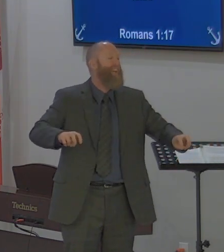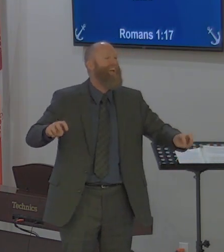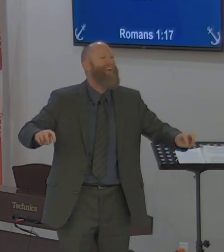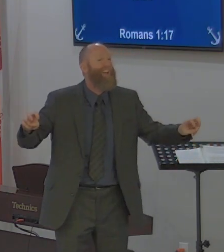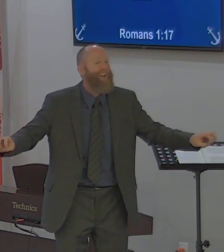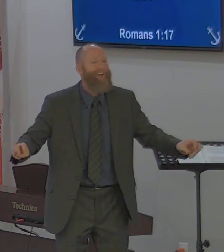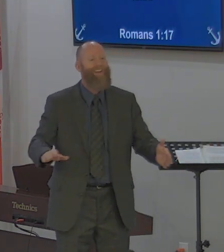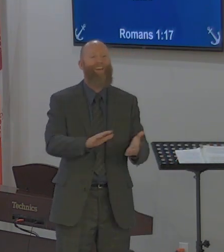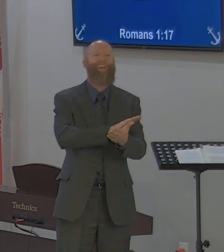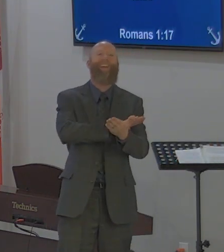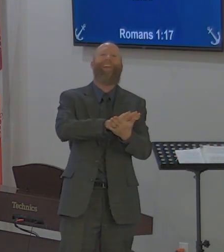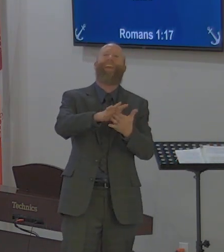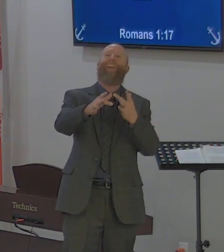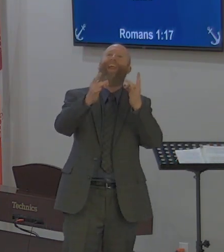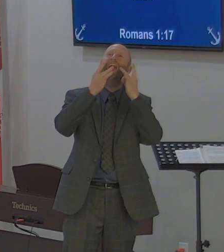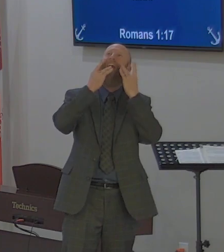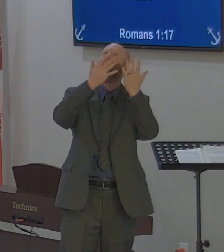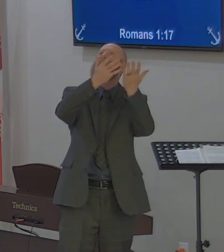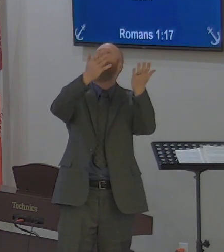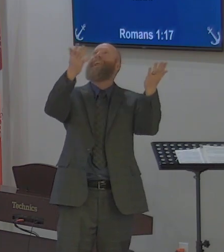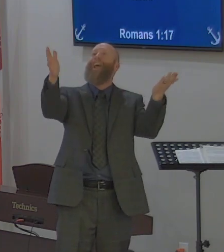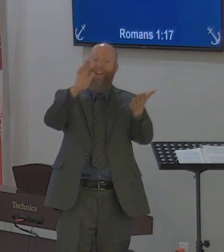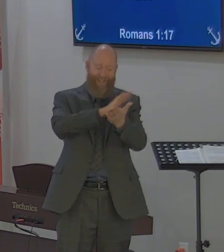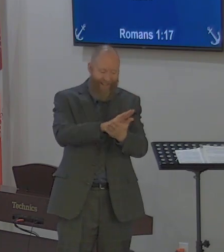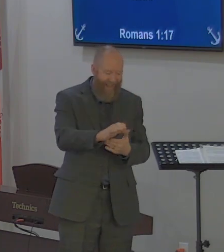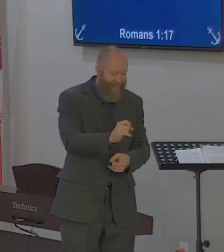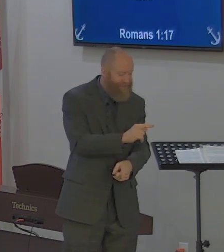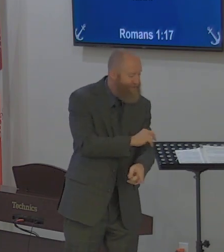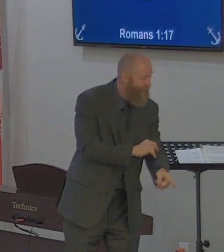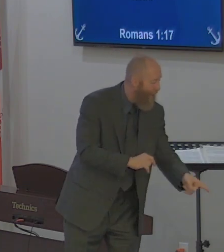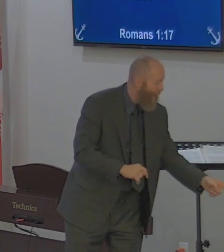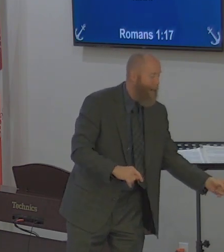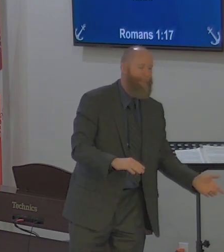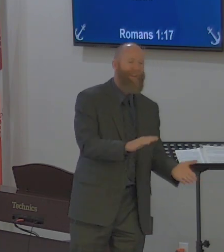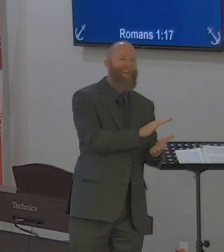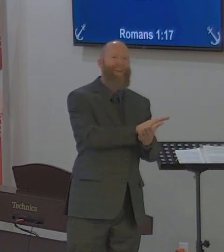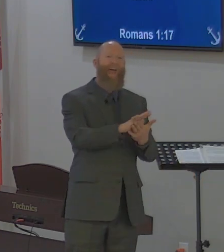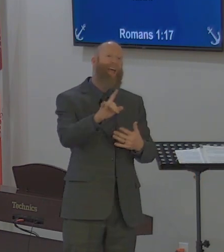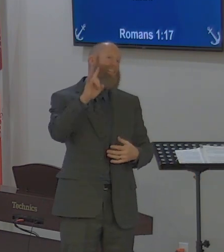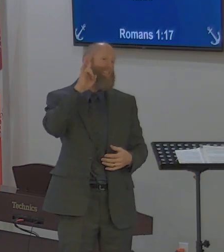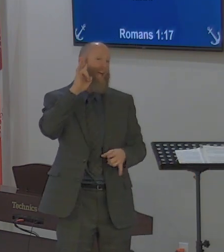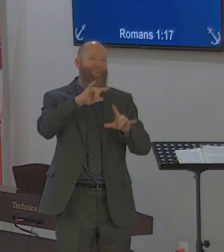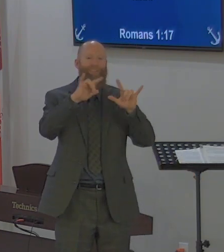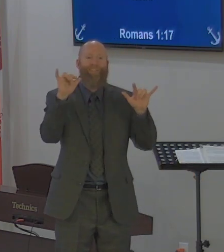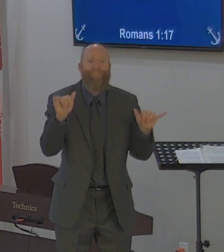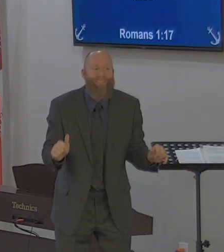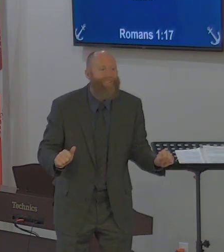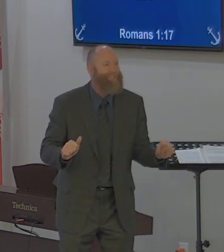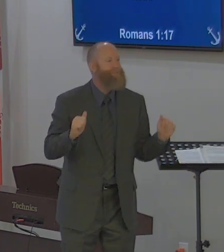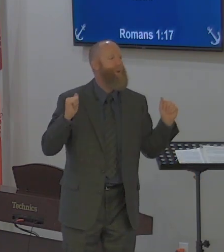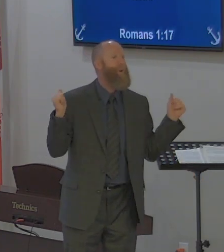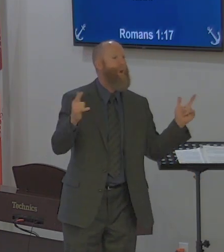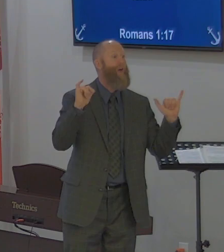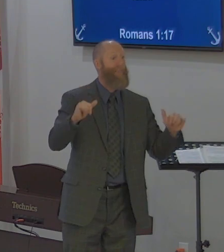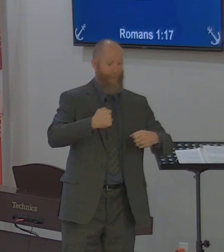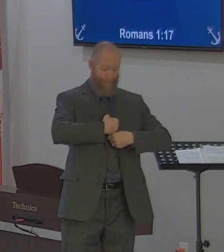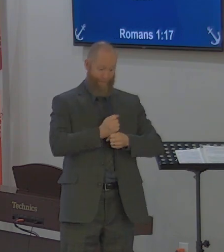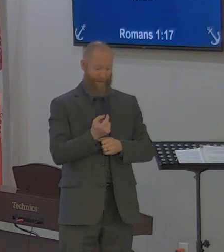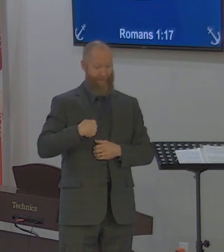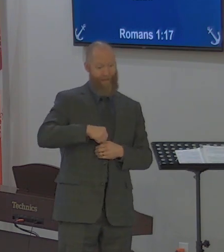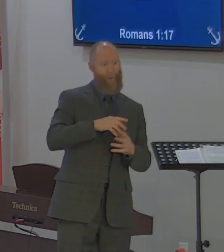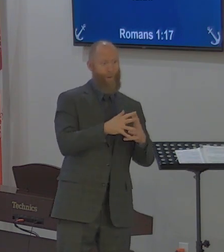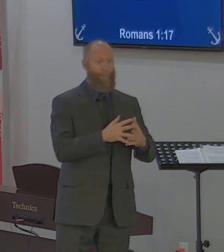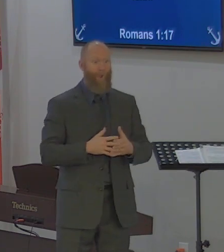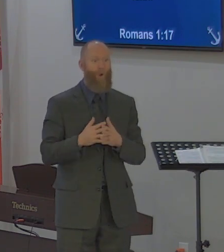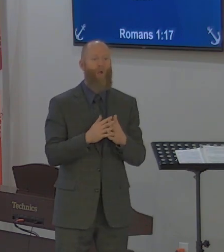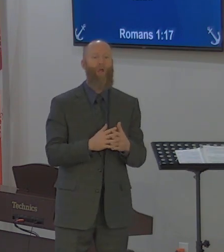nice lights and a nice sound system. And again, I'm not saying the things are bad. What I'm saying is when you're in